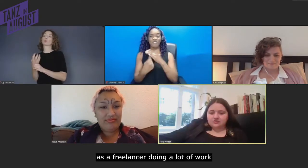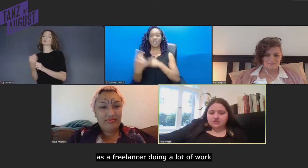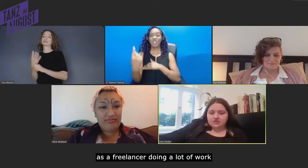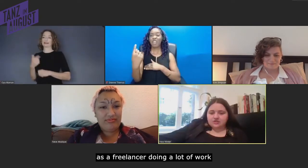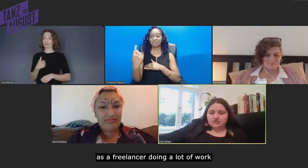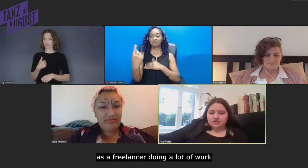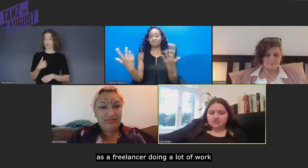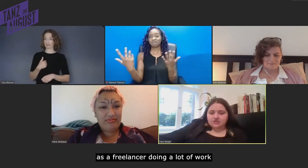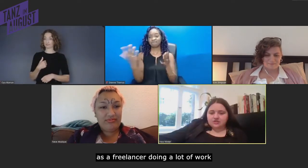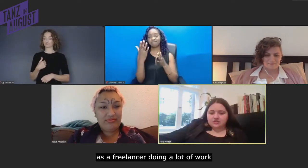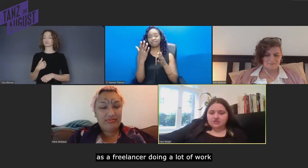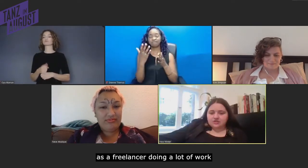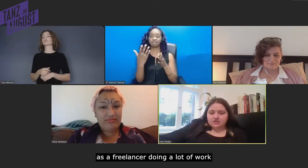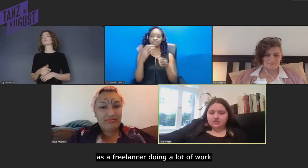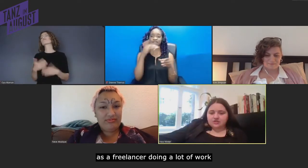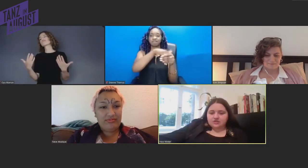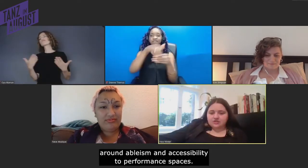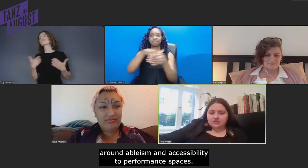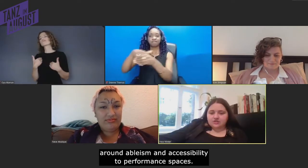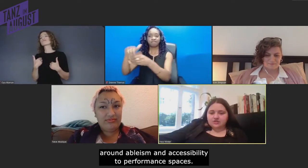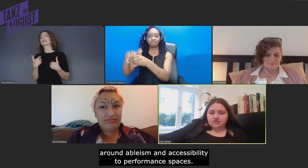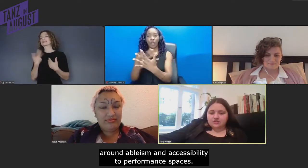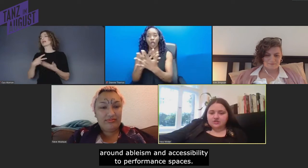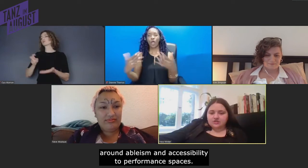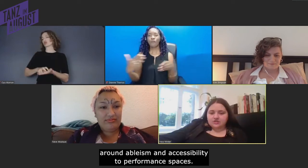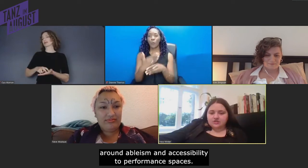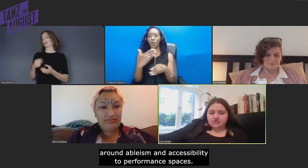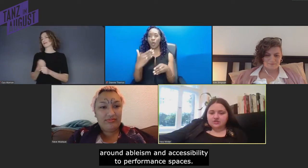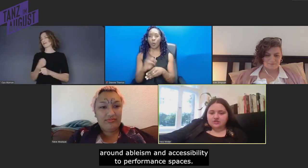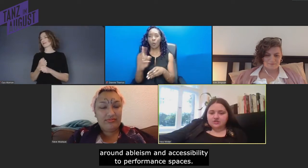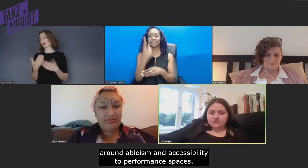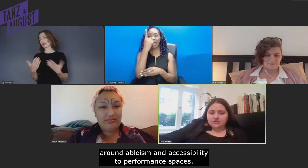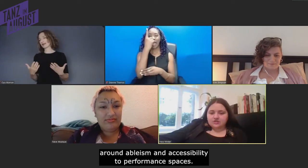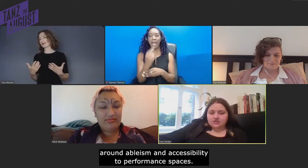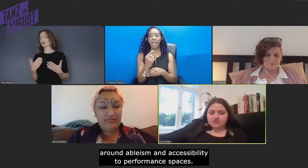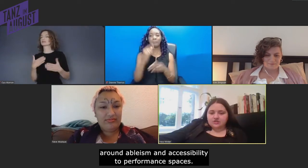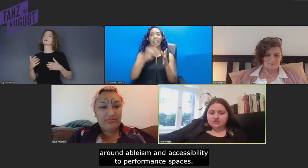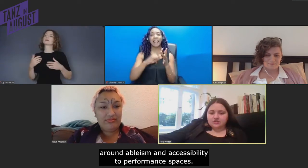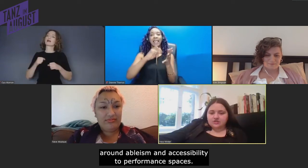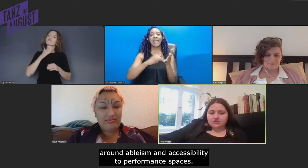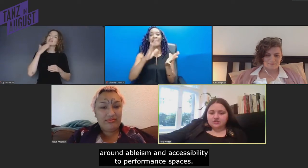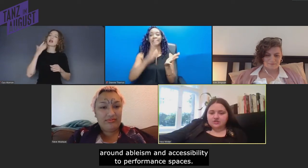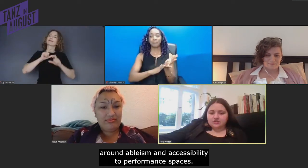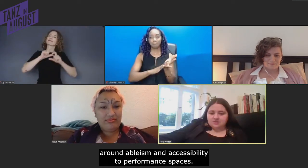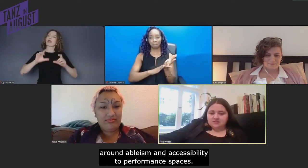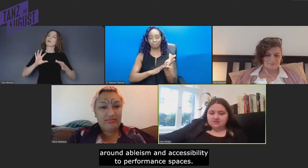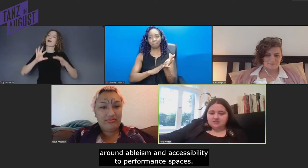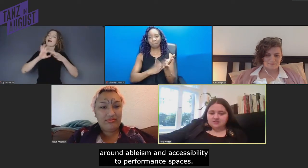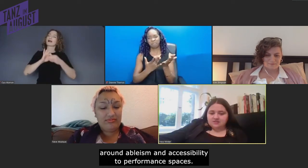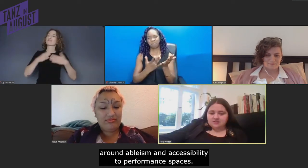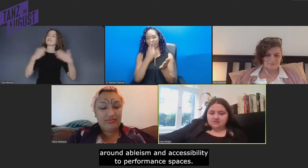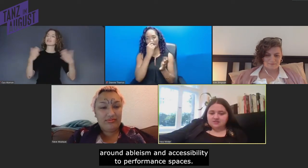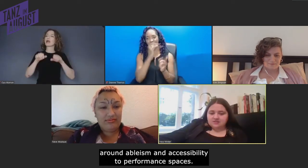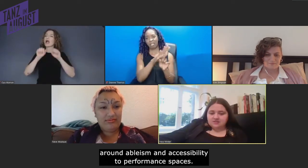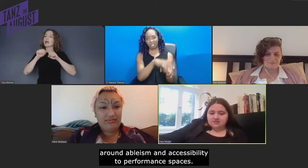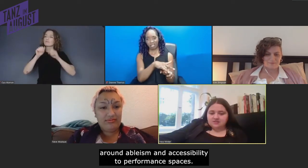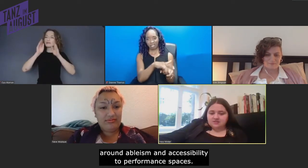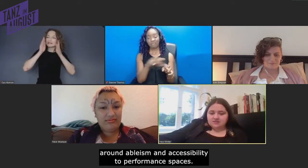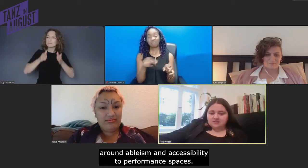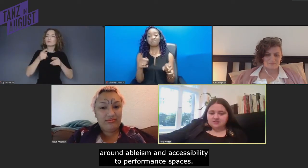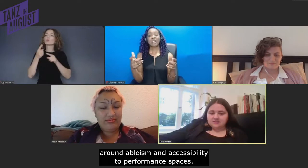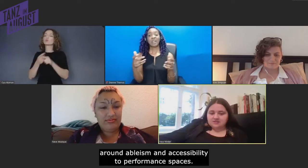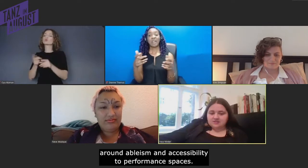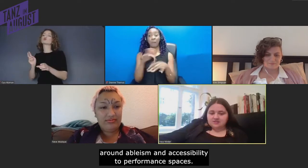freelancer, doing a lot of work around ableism and accessibility to